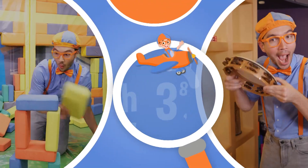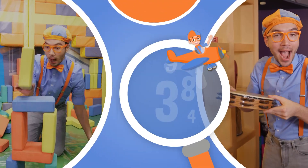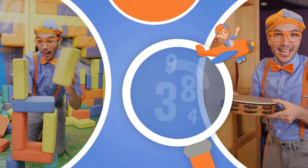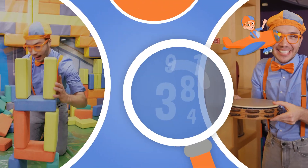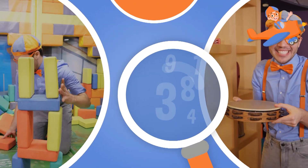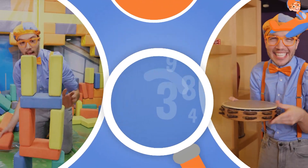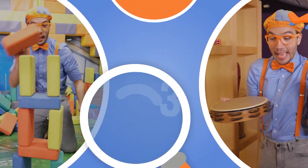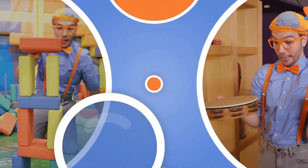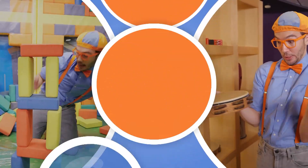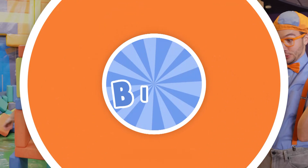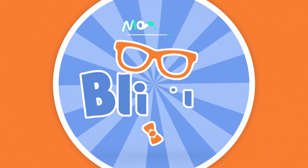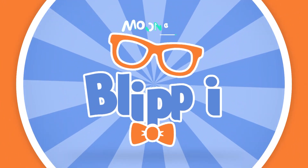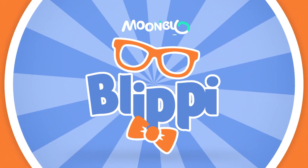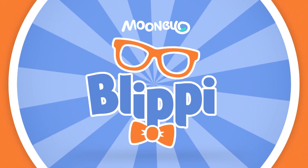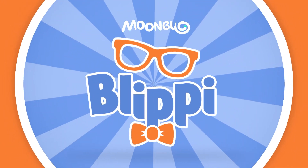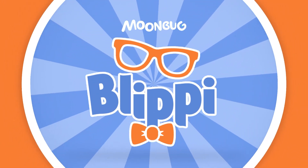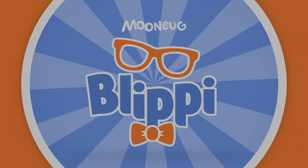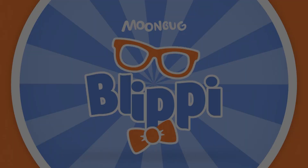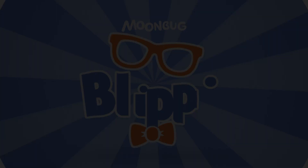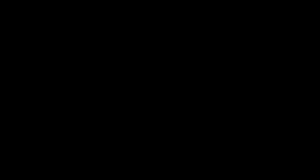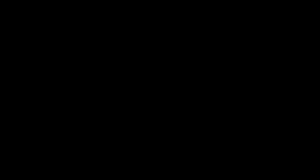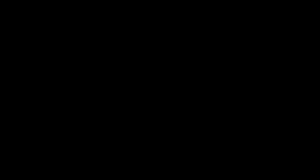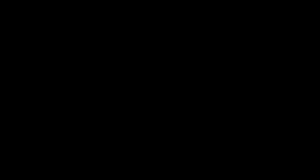about. It'll make you want to shout- B-L-I-P-I!